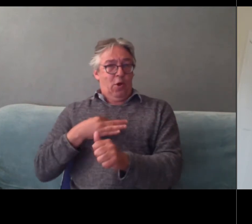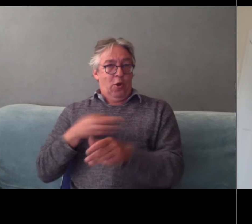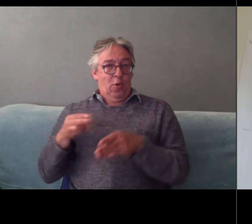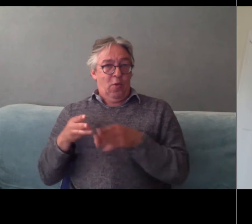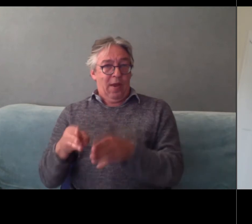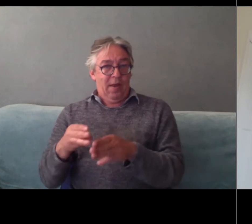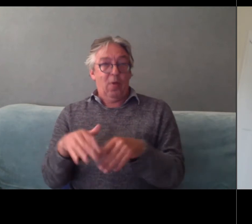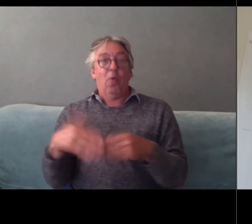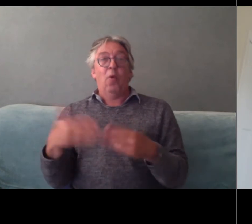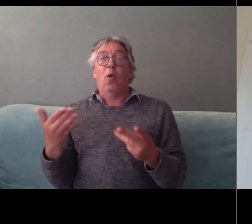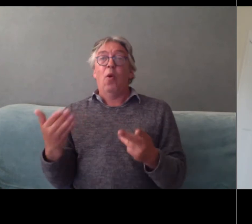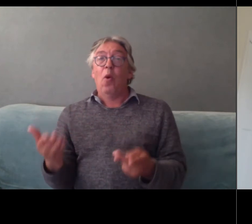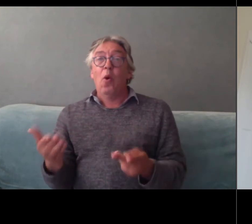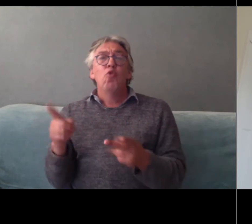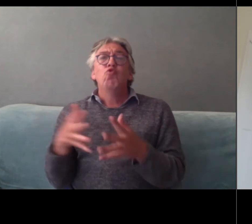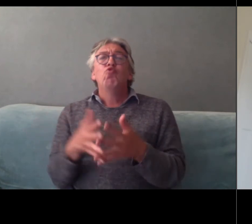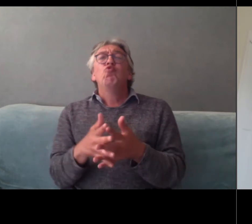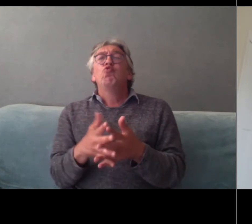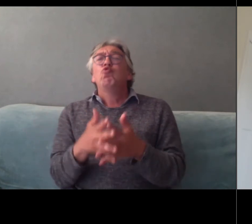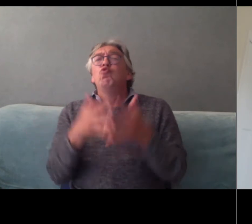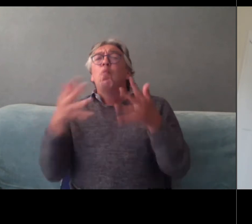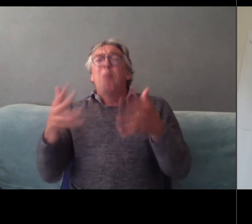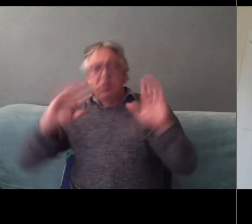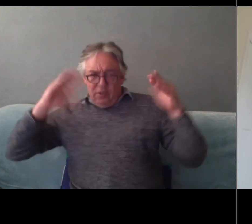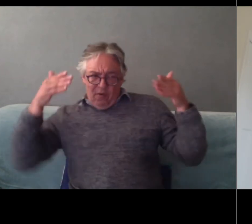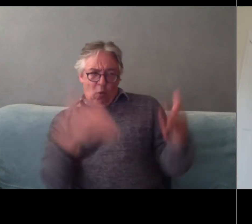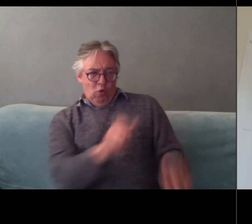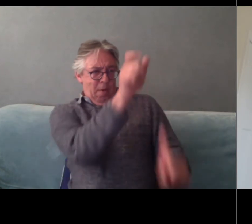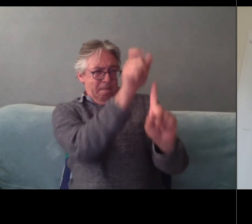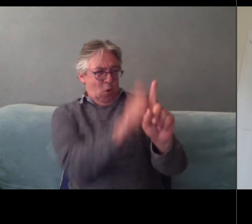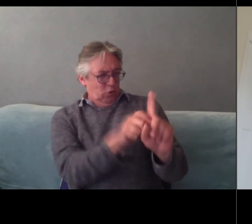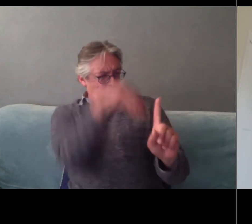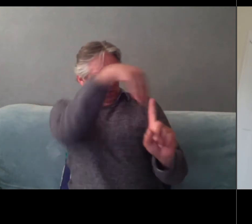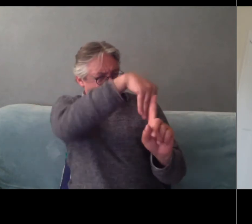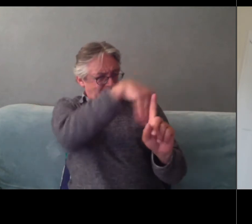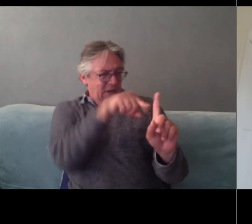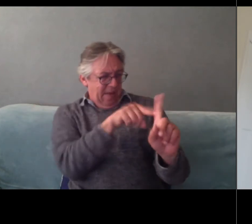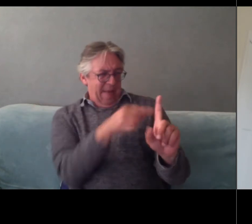too much on people's impairments, skills and capabilities rather than on barriers,